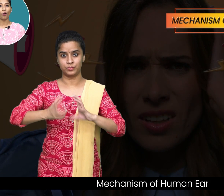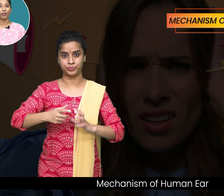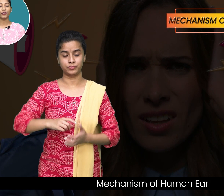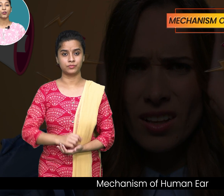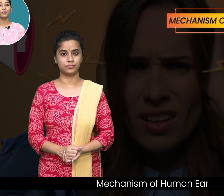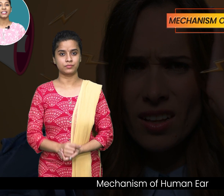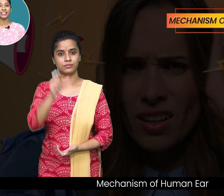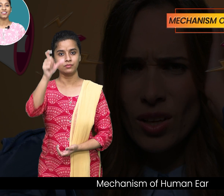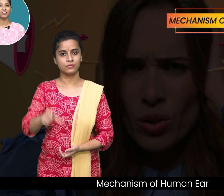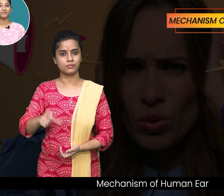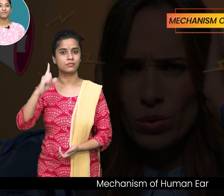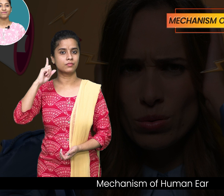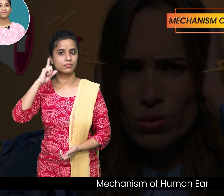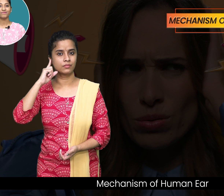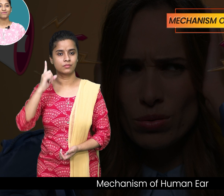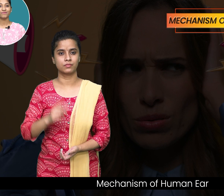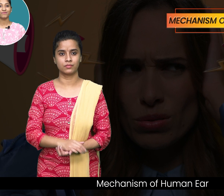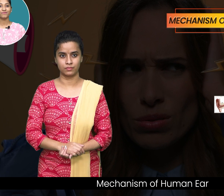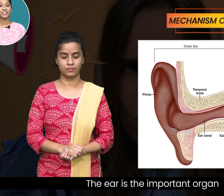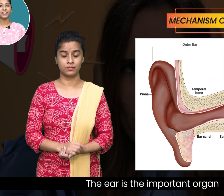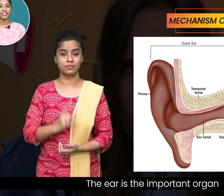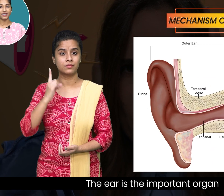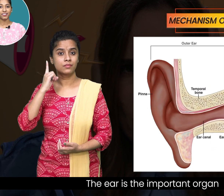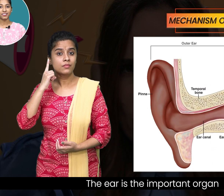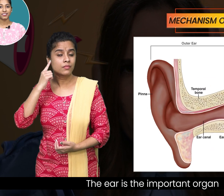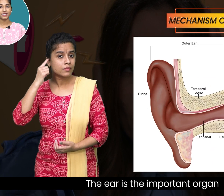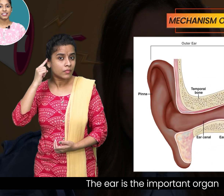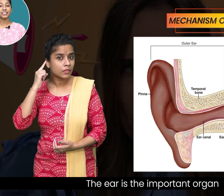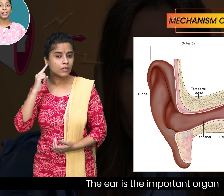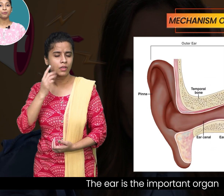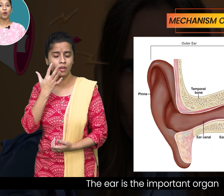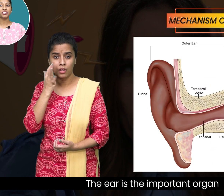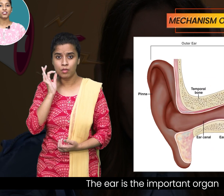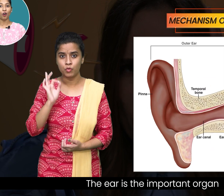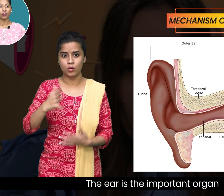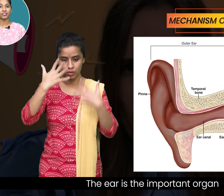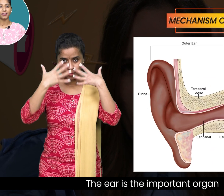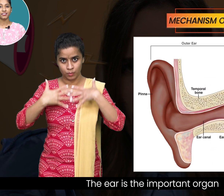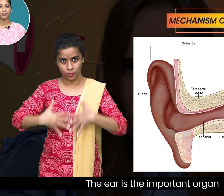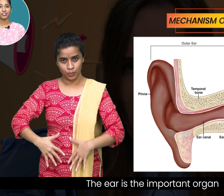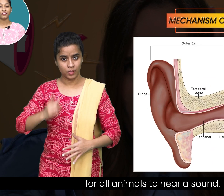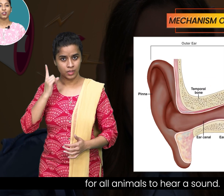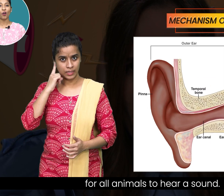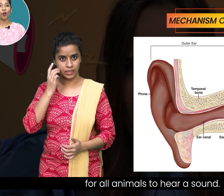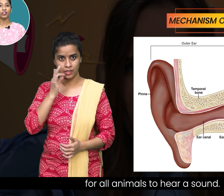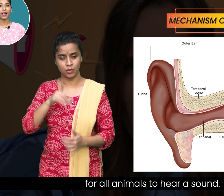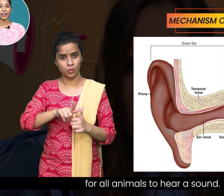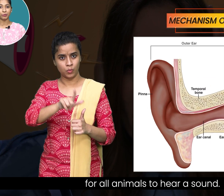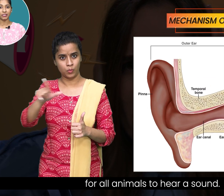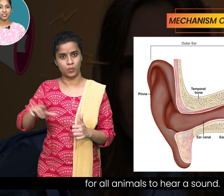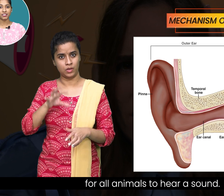Mechanism of human ear. The ear is an important organ for